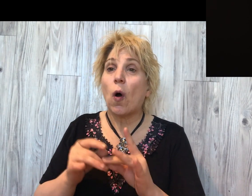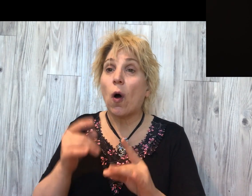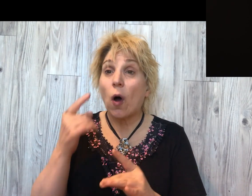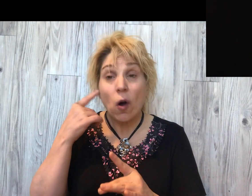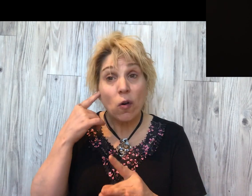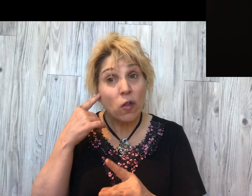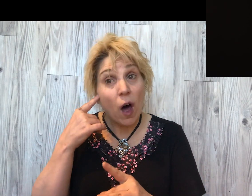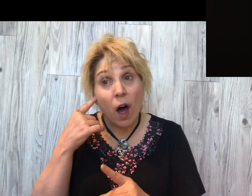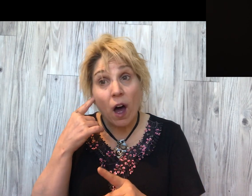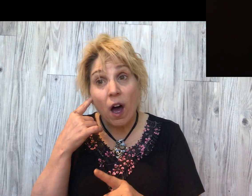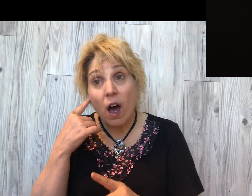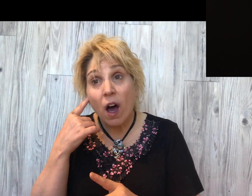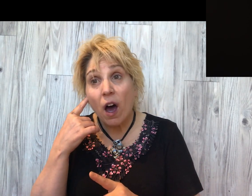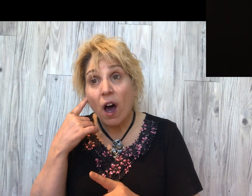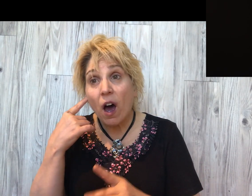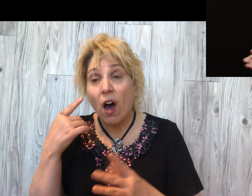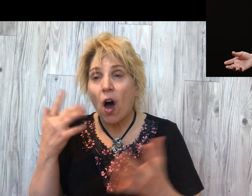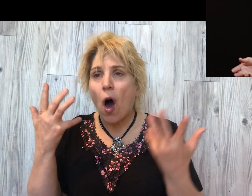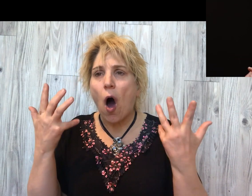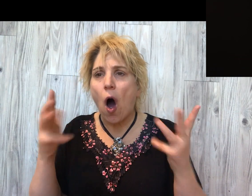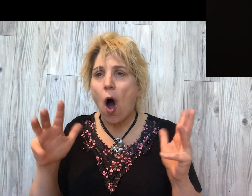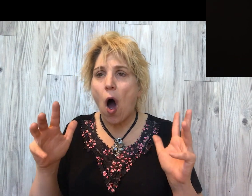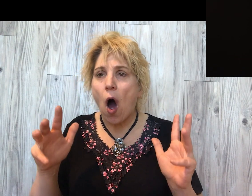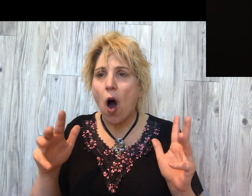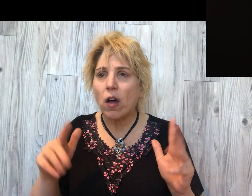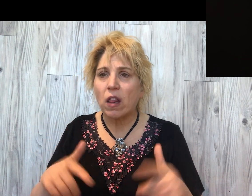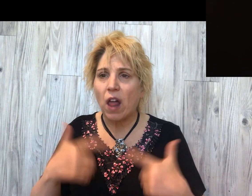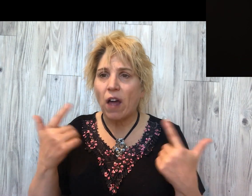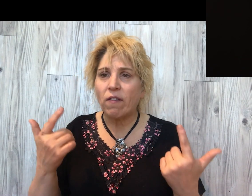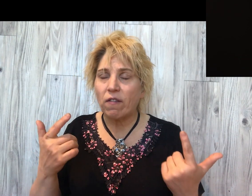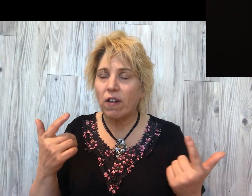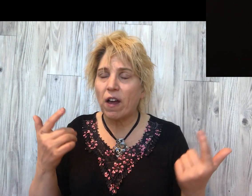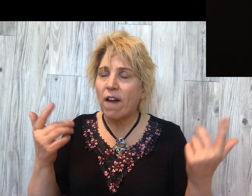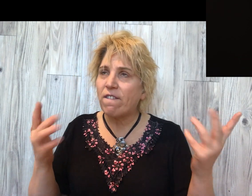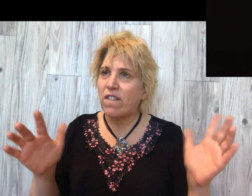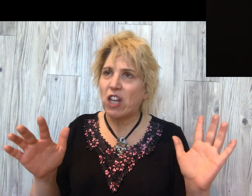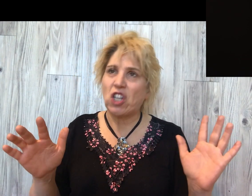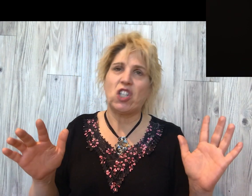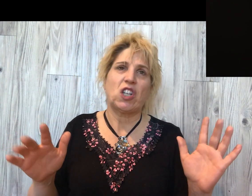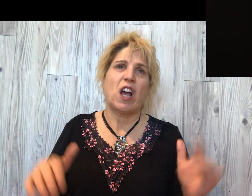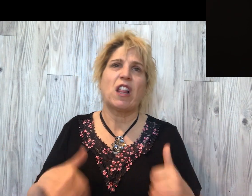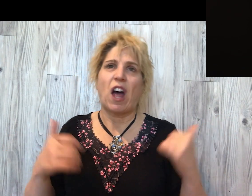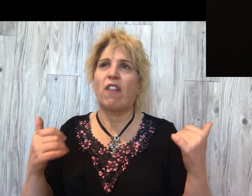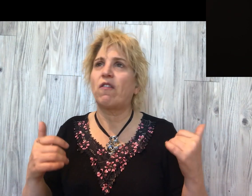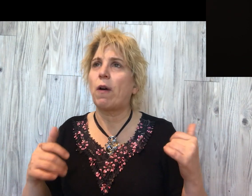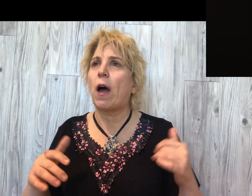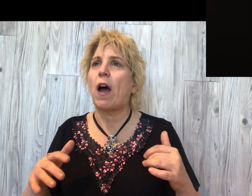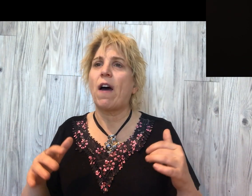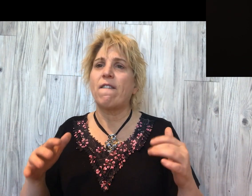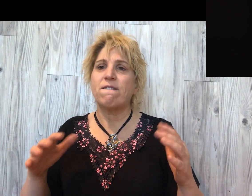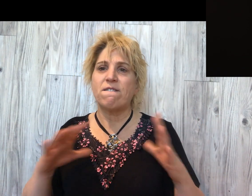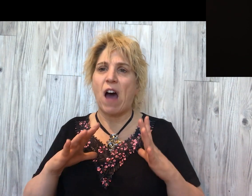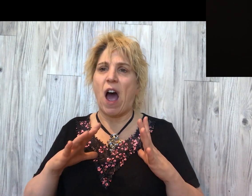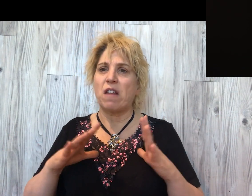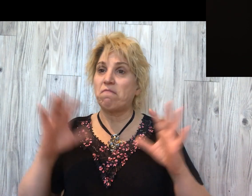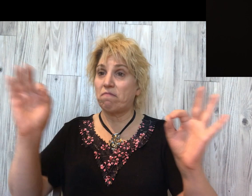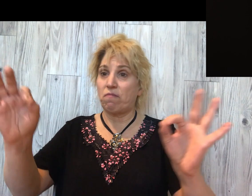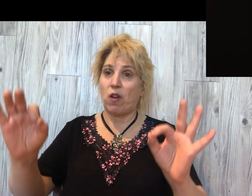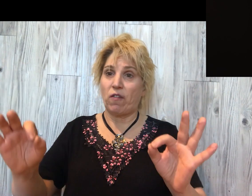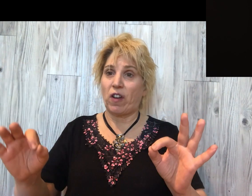for those who thought they had life wired and they had God figured out and their lives were